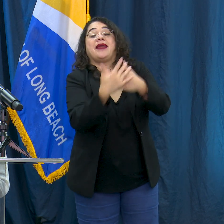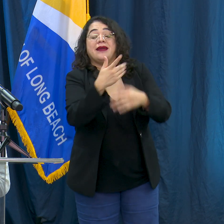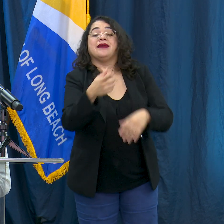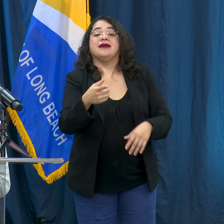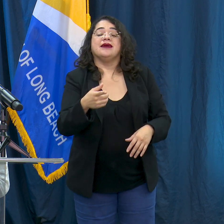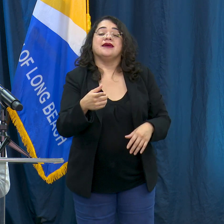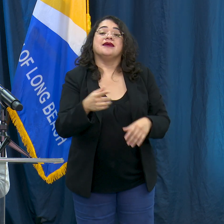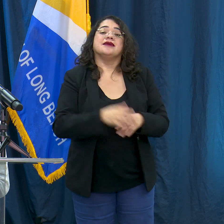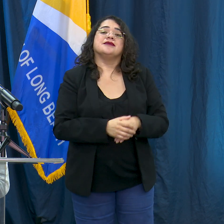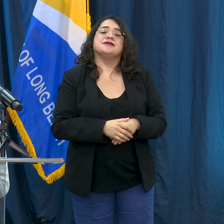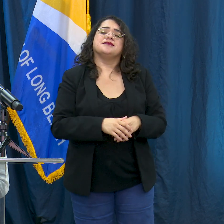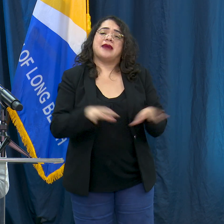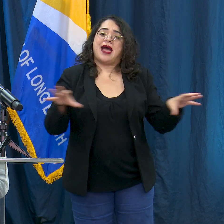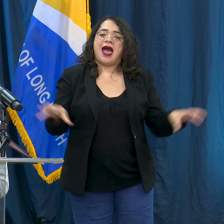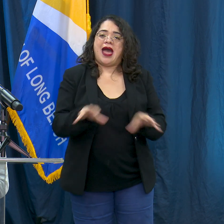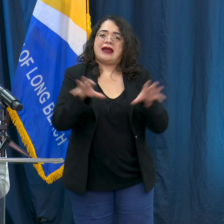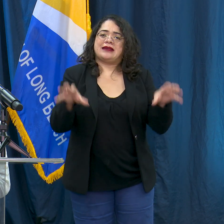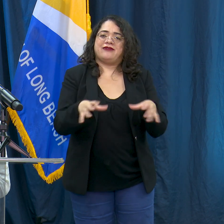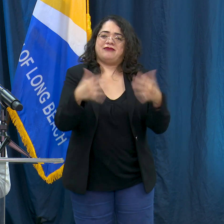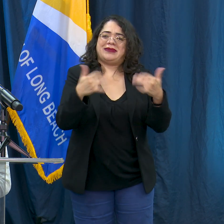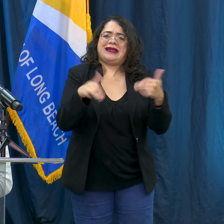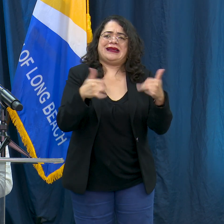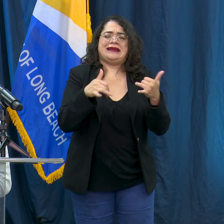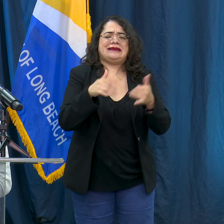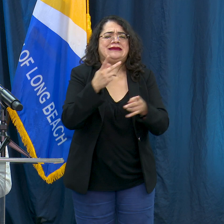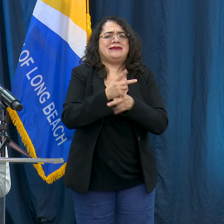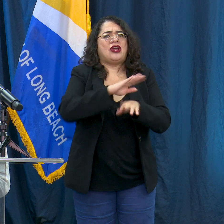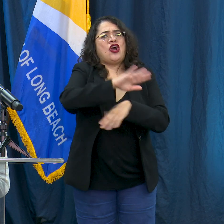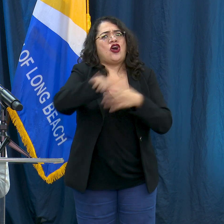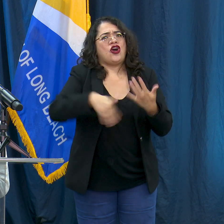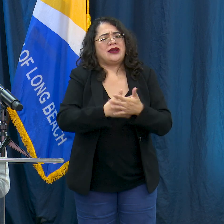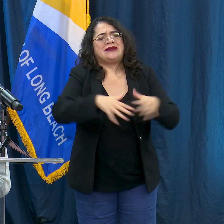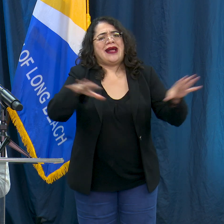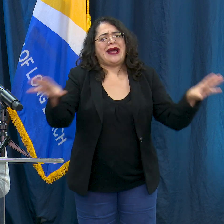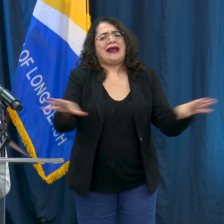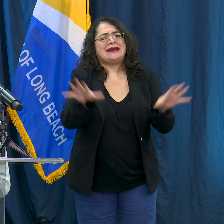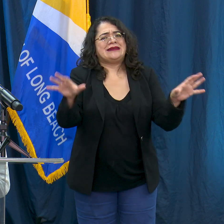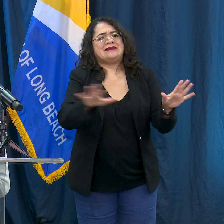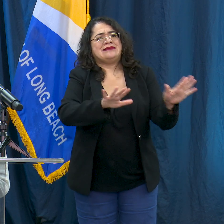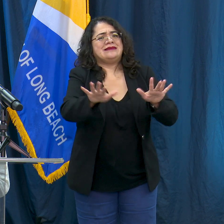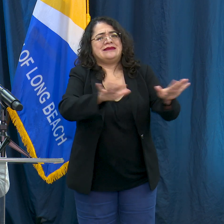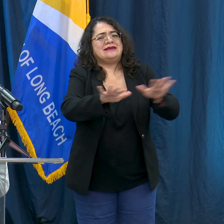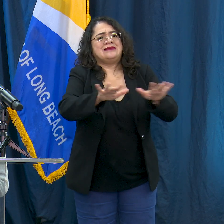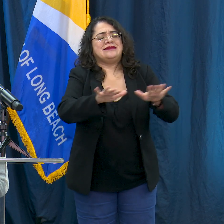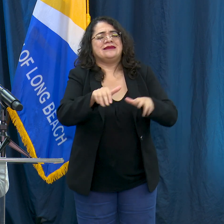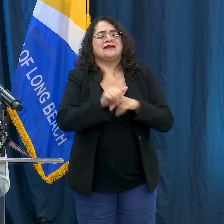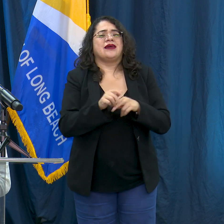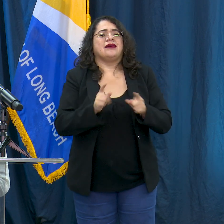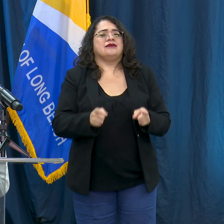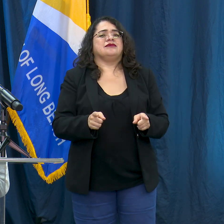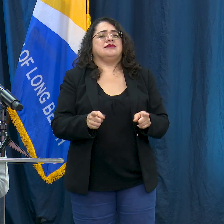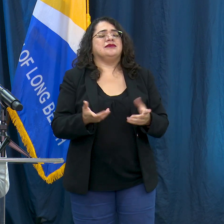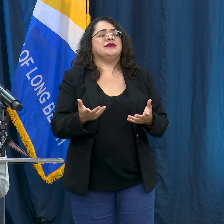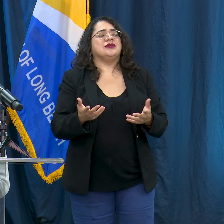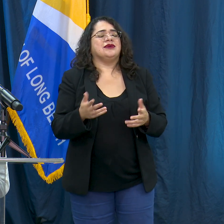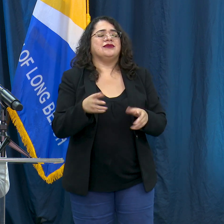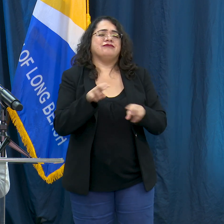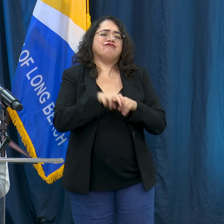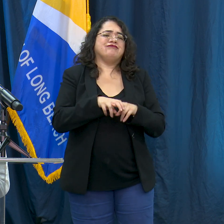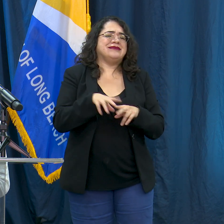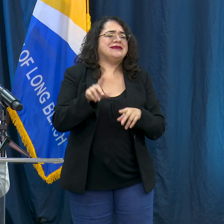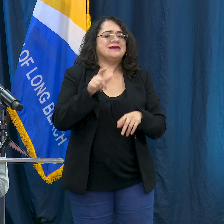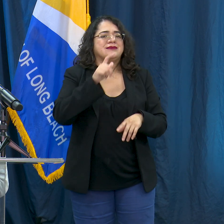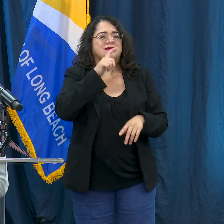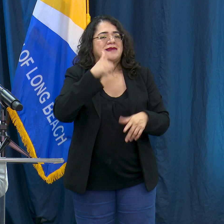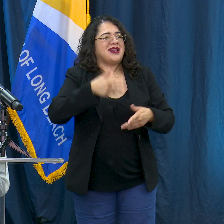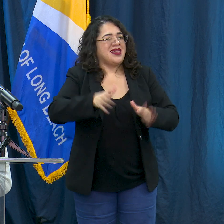active play while you're out there. But that is another thing that we'll be looking at in the next couple weeks. We'll be aligning with LA County.